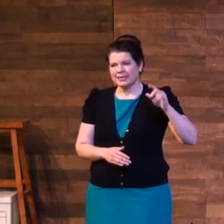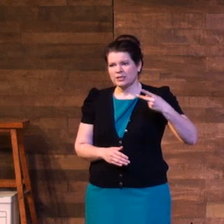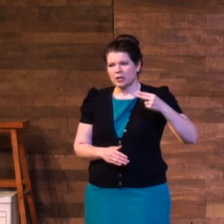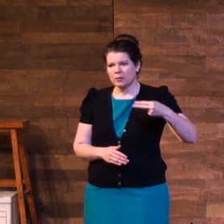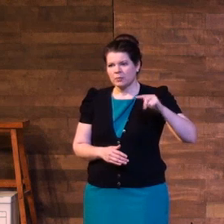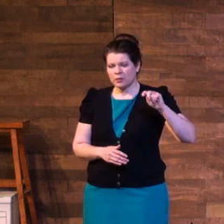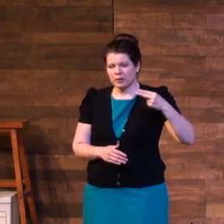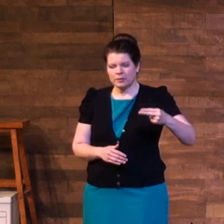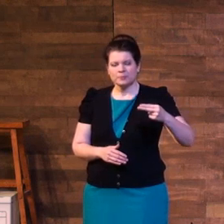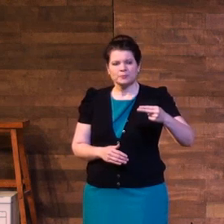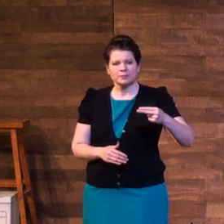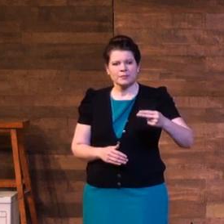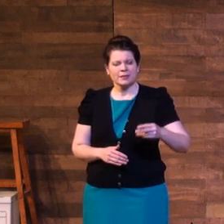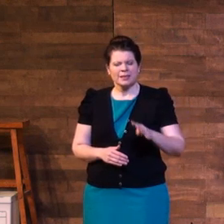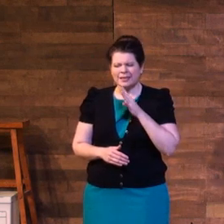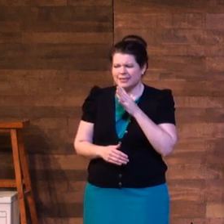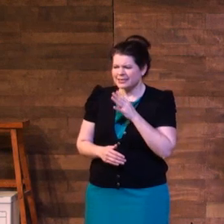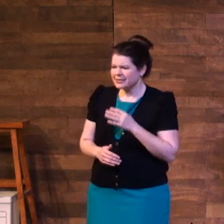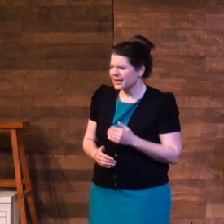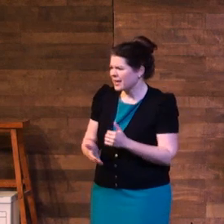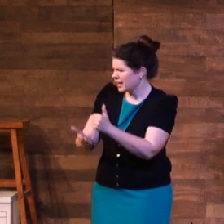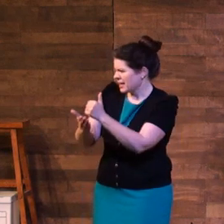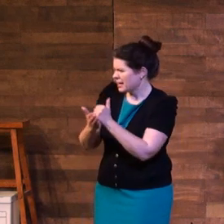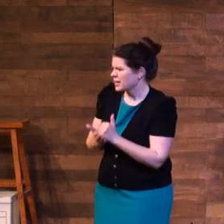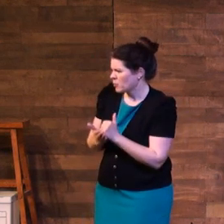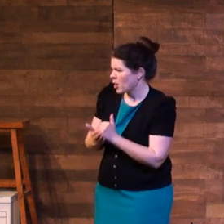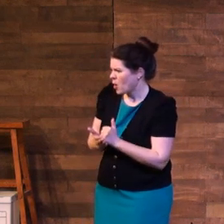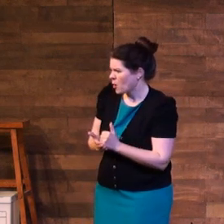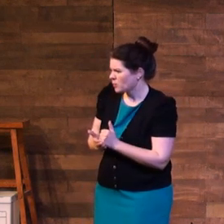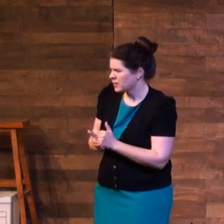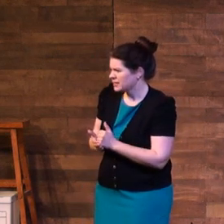help us drive out the Ammonites, and you will be our leader."